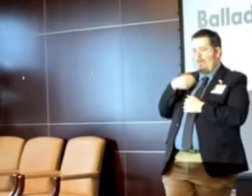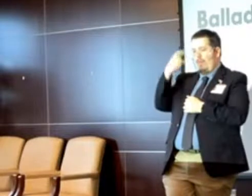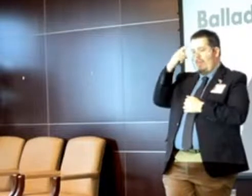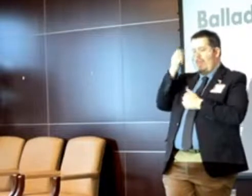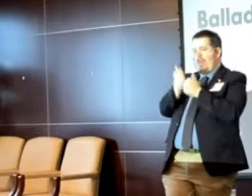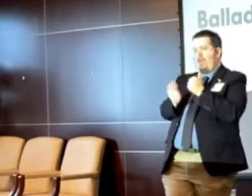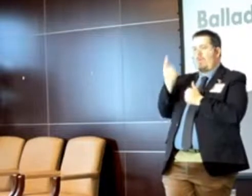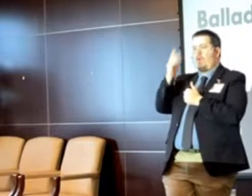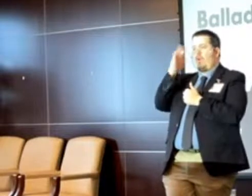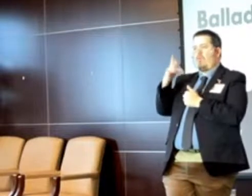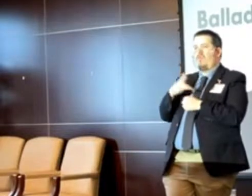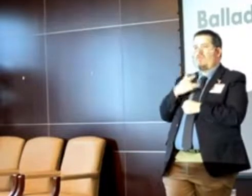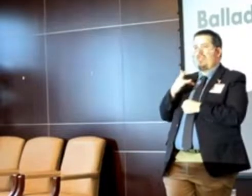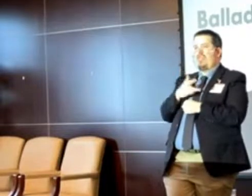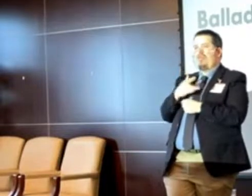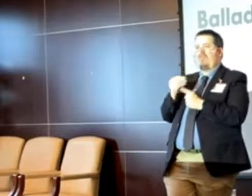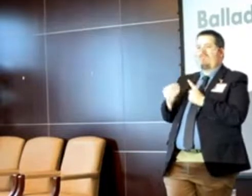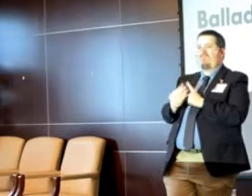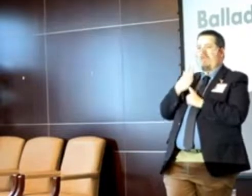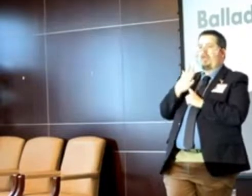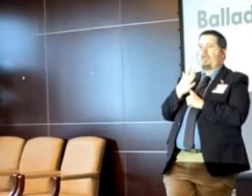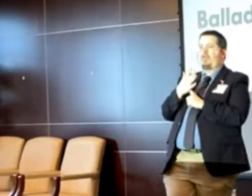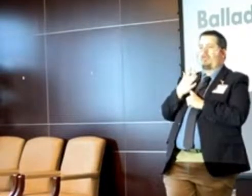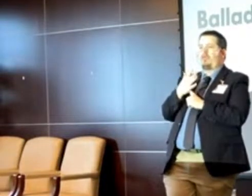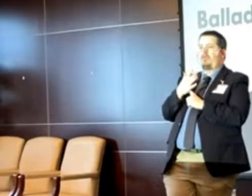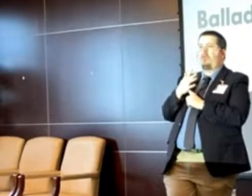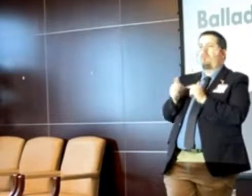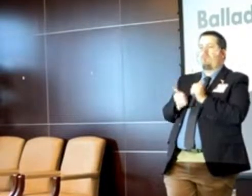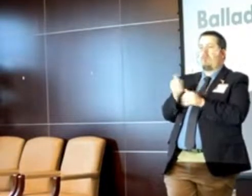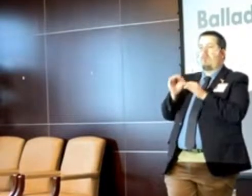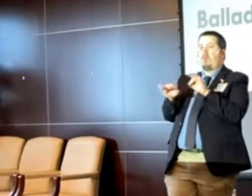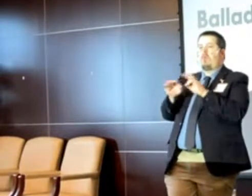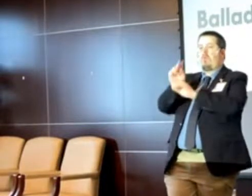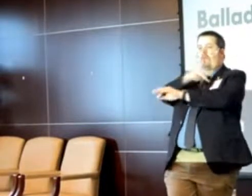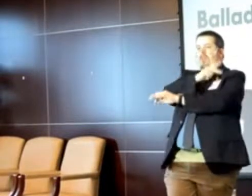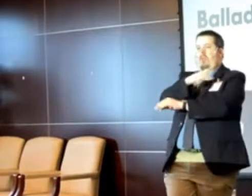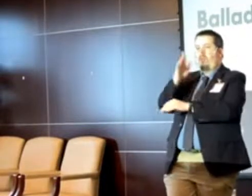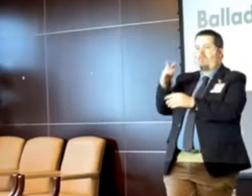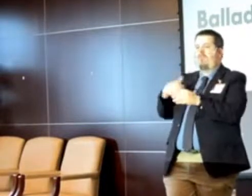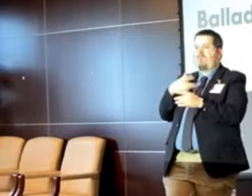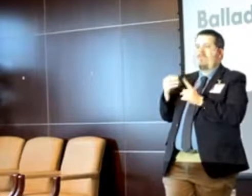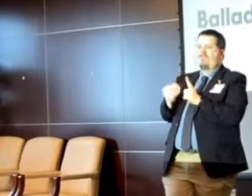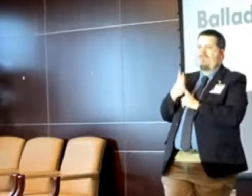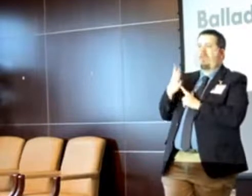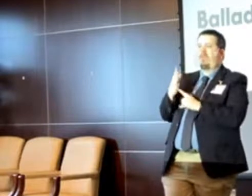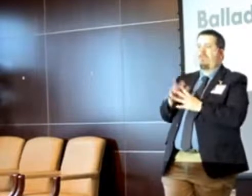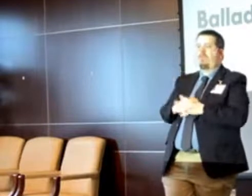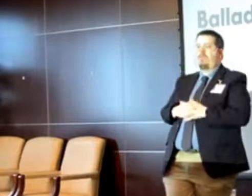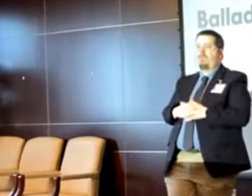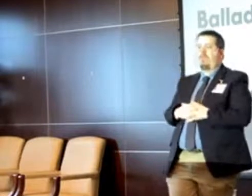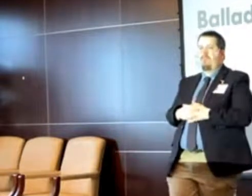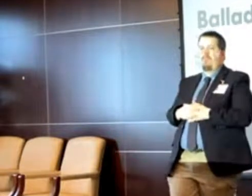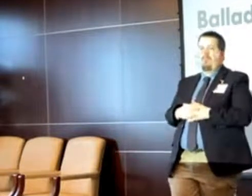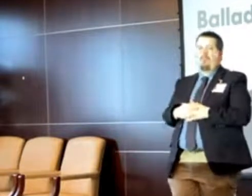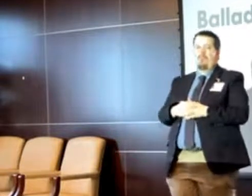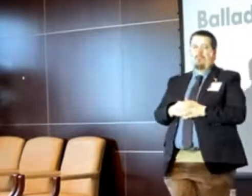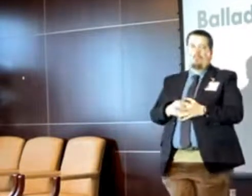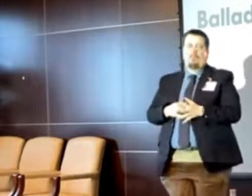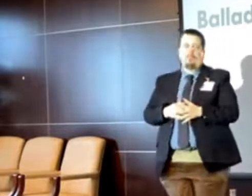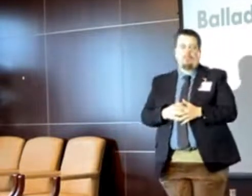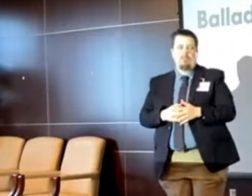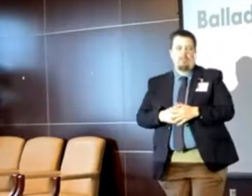will feel the effect of that. Most importantly, our patients will feel the effect of it. All right, thank you,